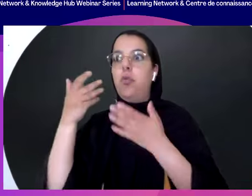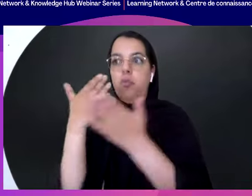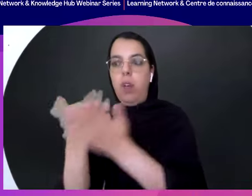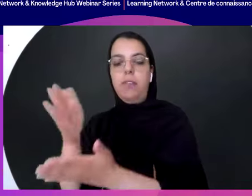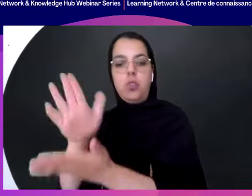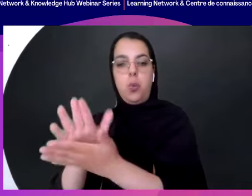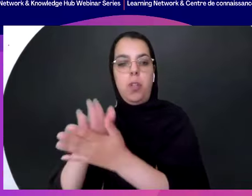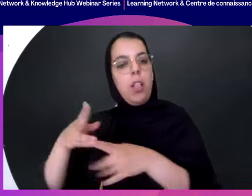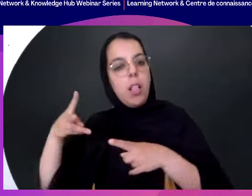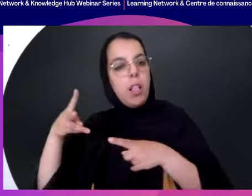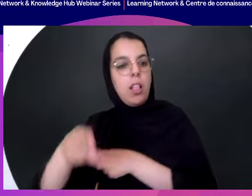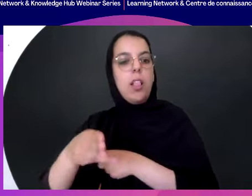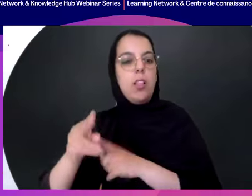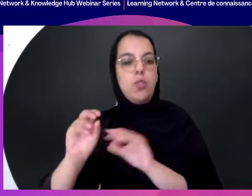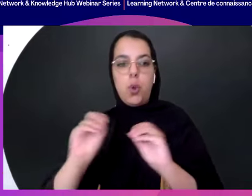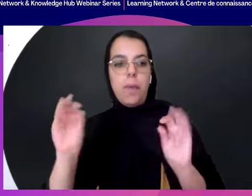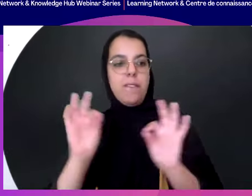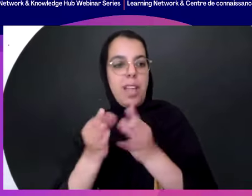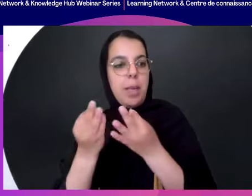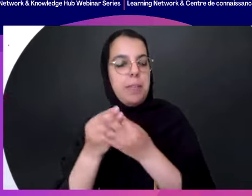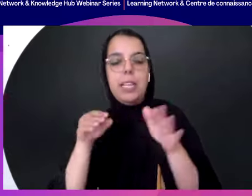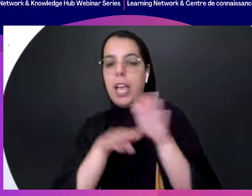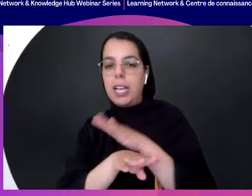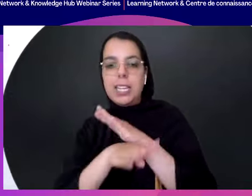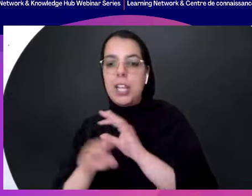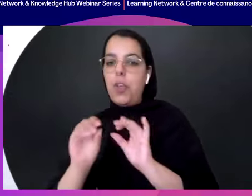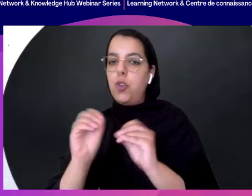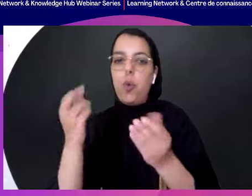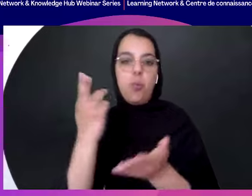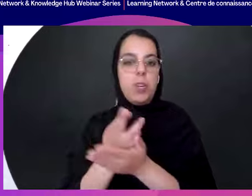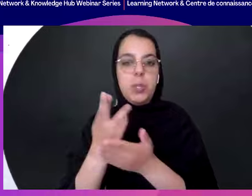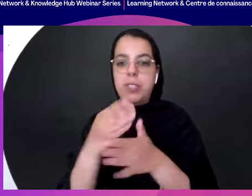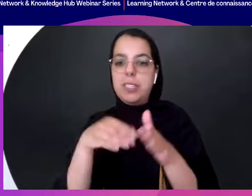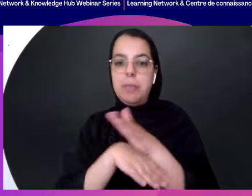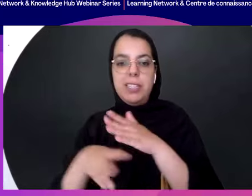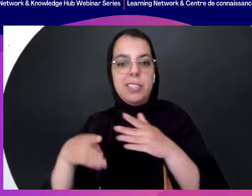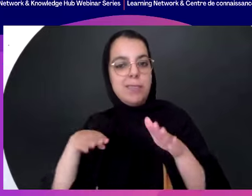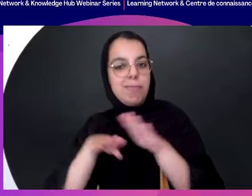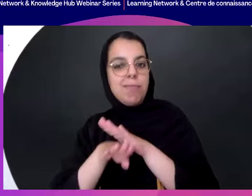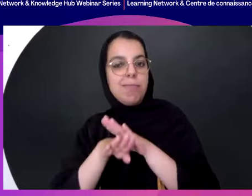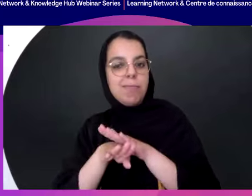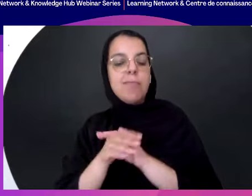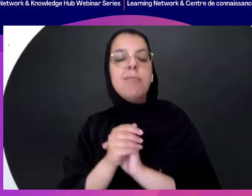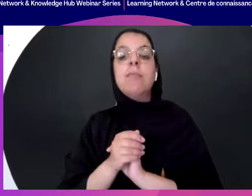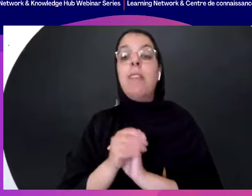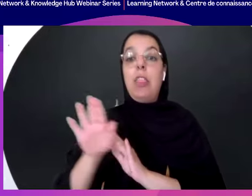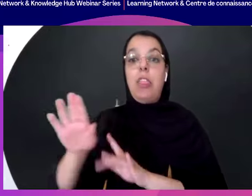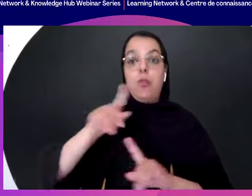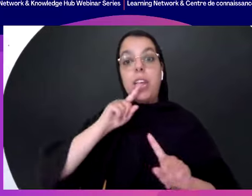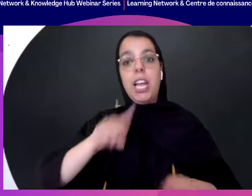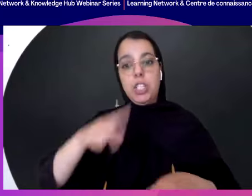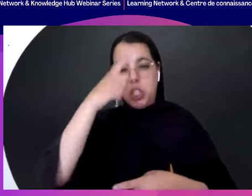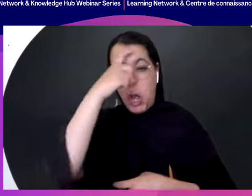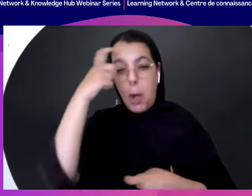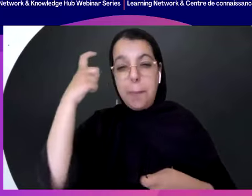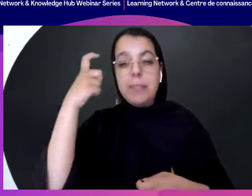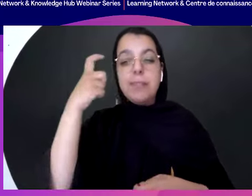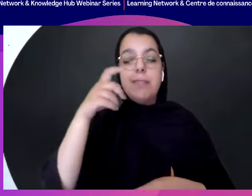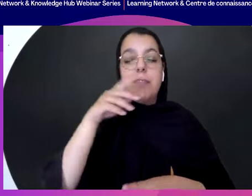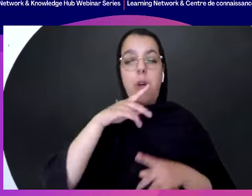deprived of basic necessities, which we know is protective. They have complex trauma reactions.